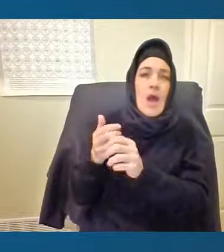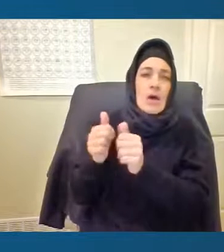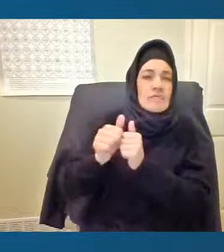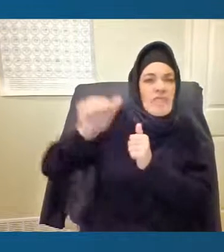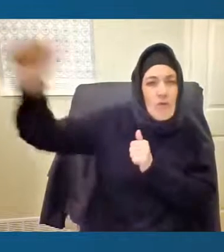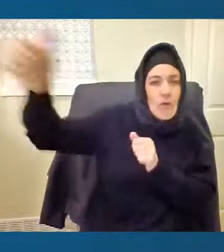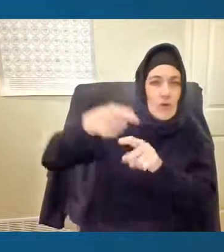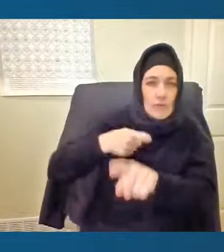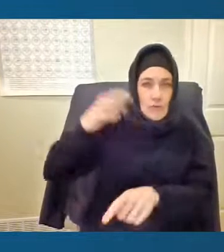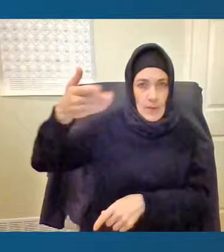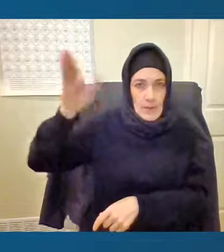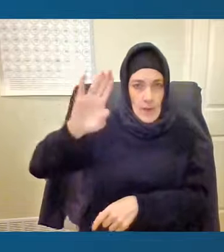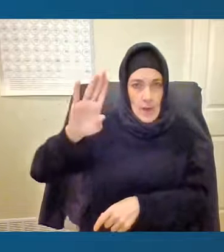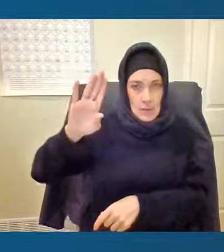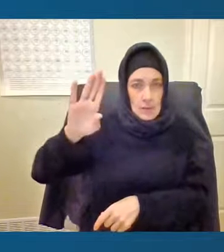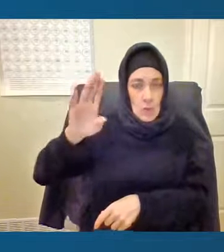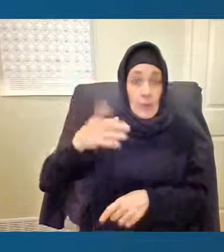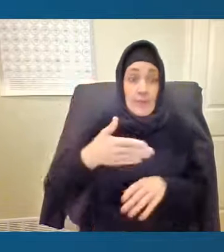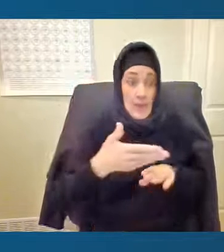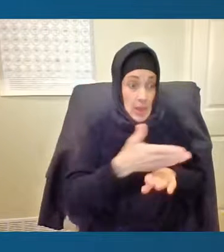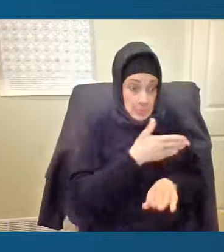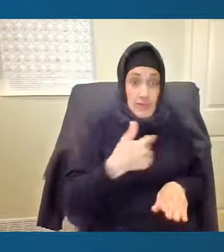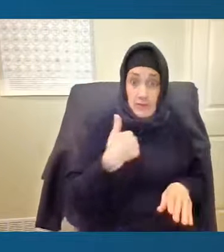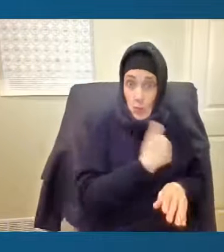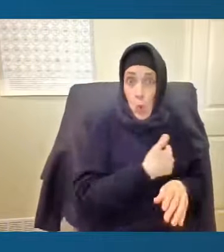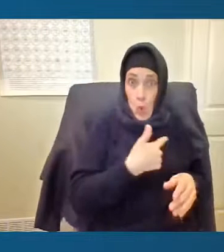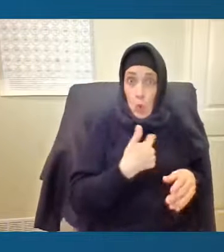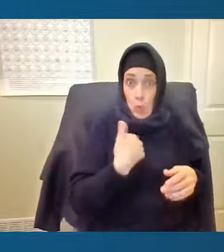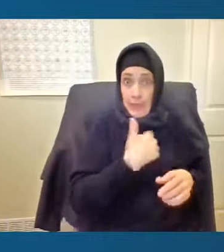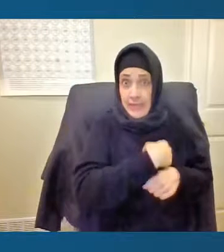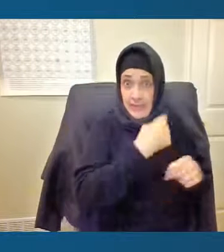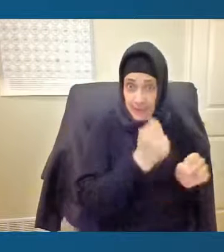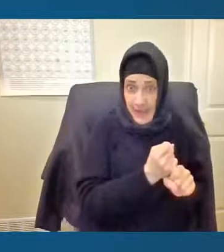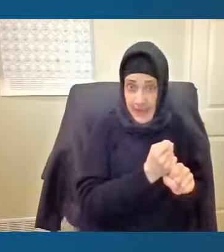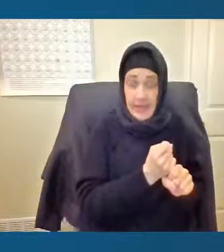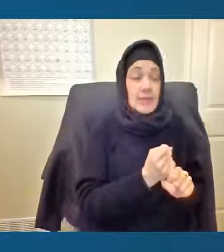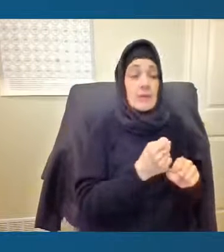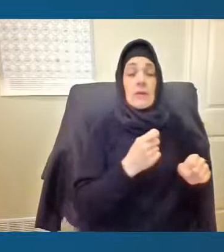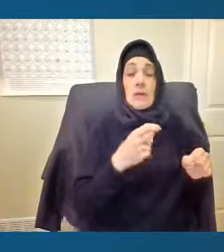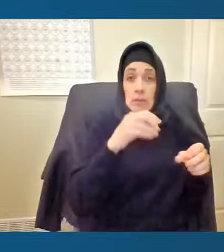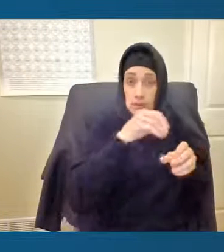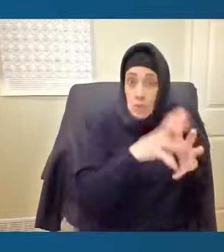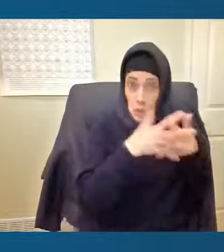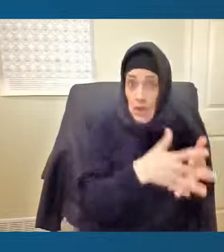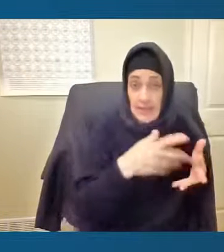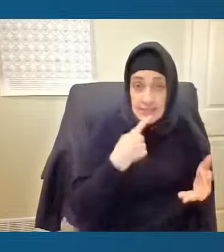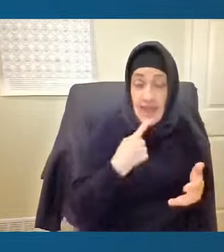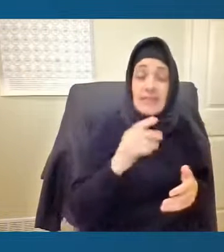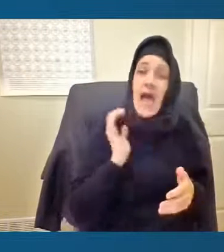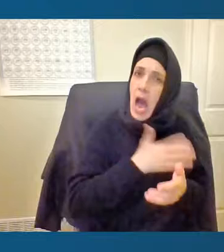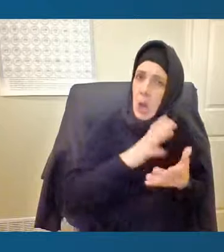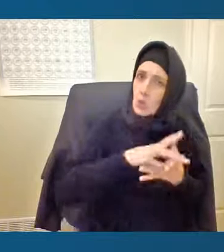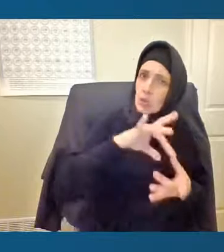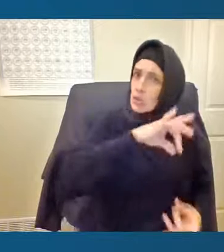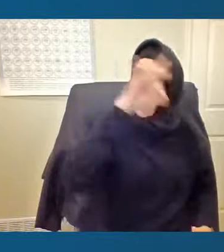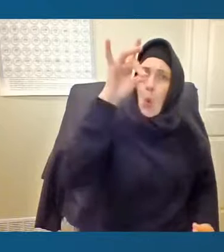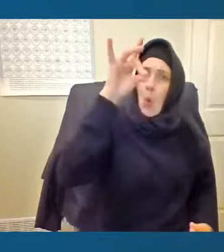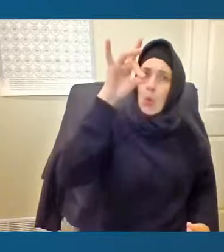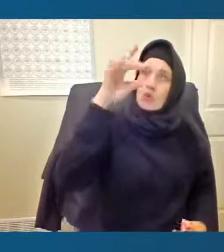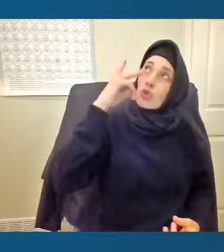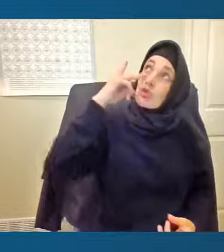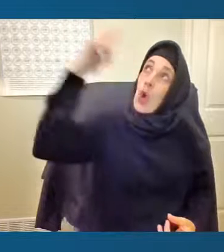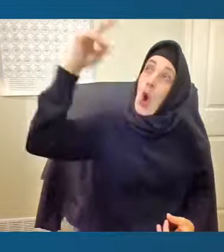us that our souls saw Allah, believed in Allah, and then were sent to this dunya. We can't see Allah subhanahu wa ta'ala in this